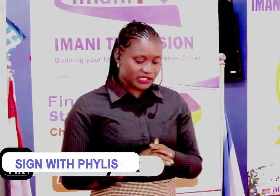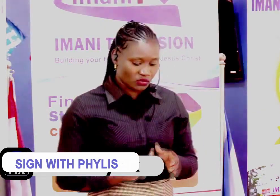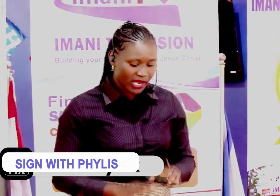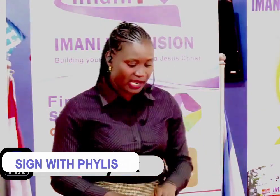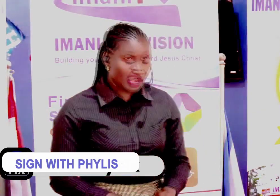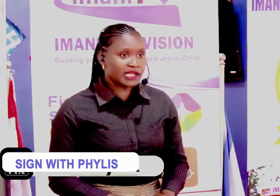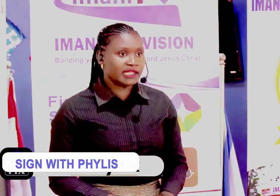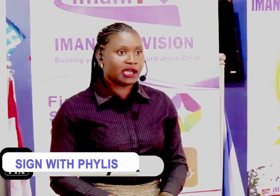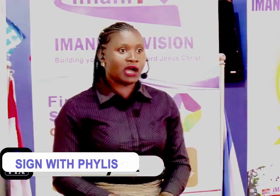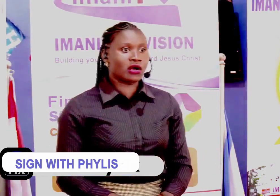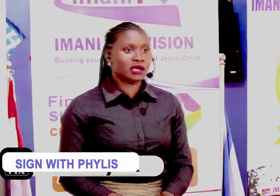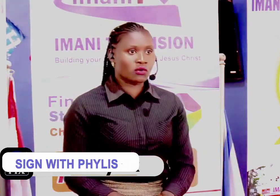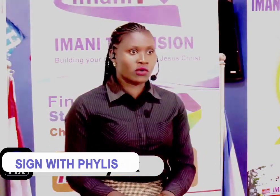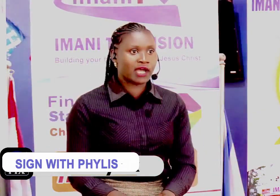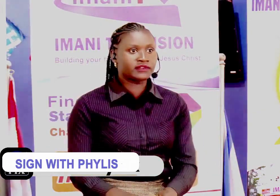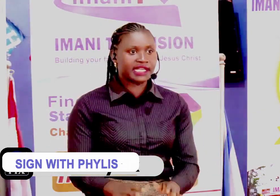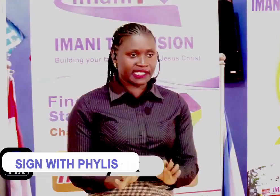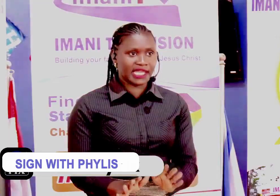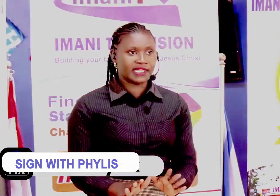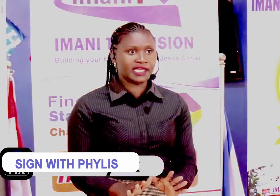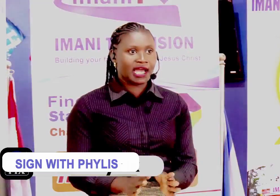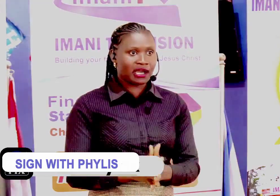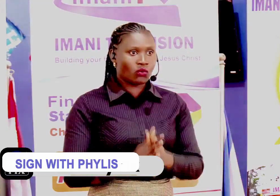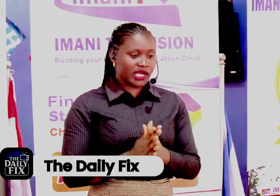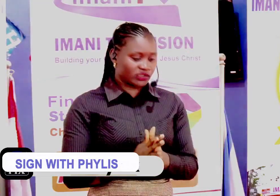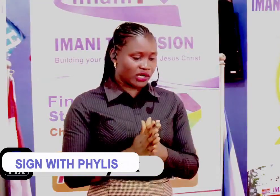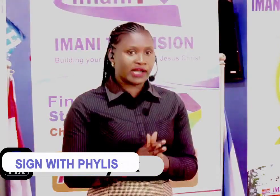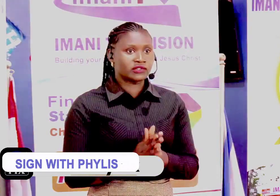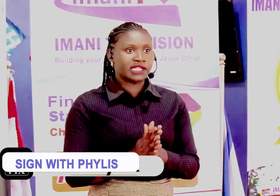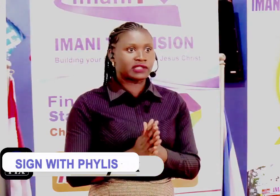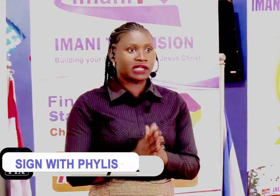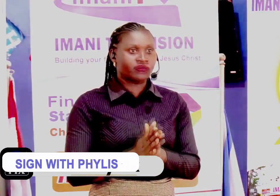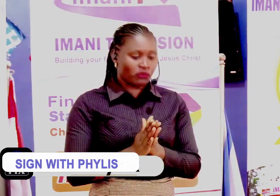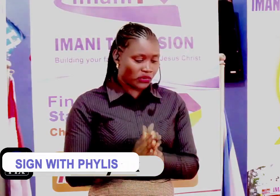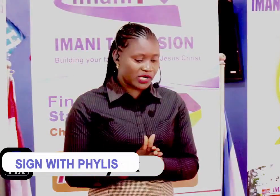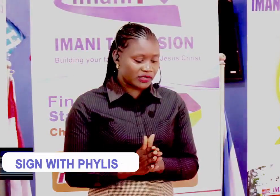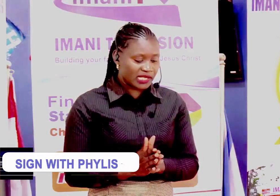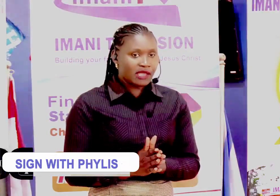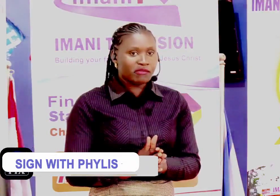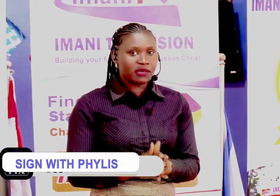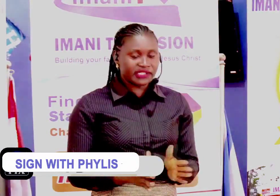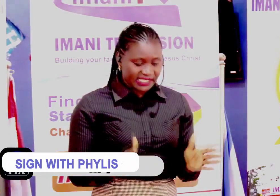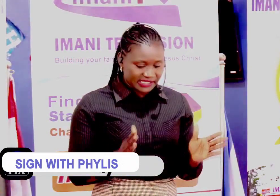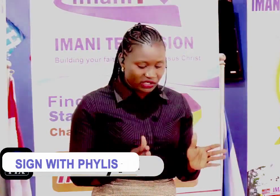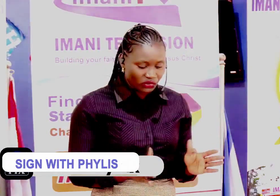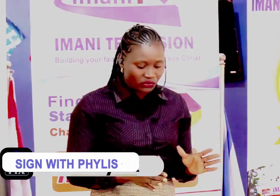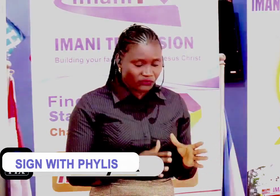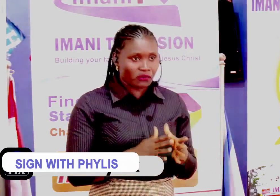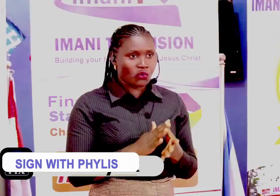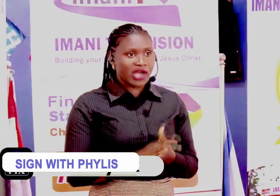where we have just ended what we want just learned from pronouns. Maybe I'll just take you through from what we have